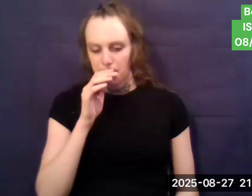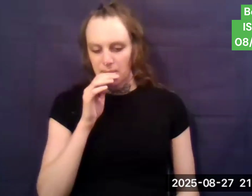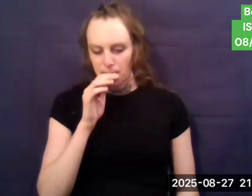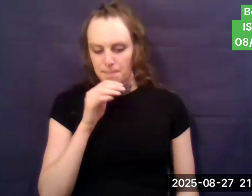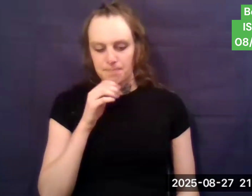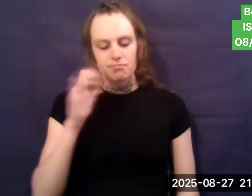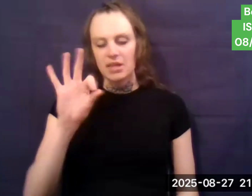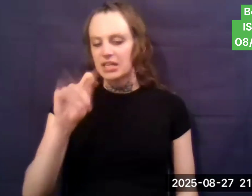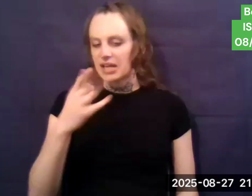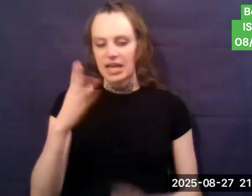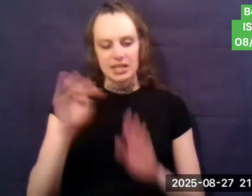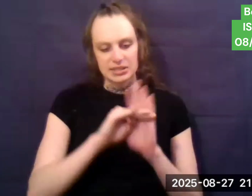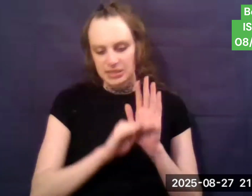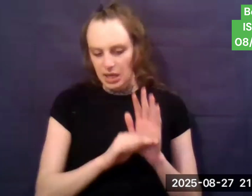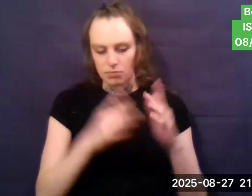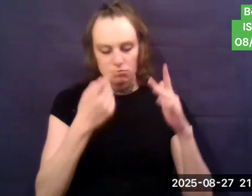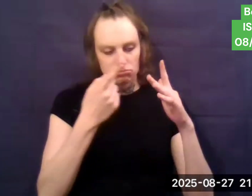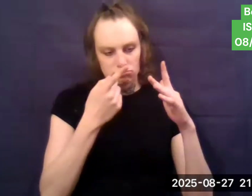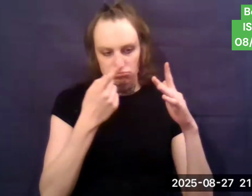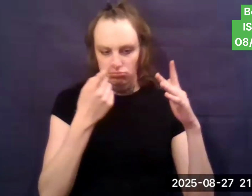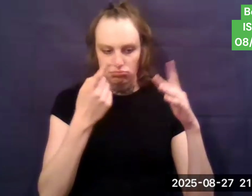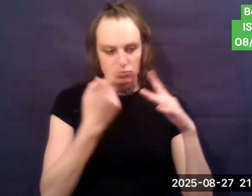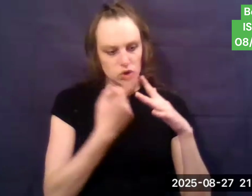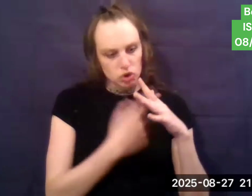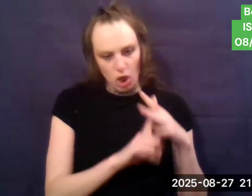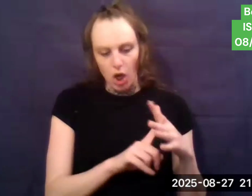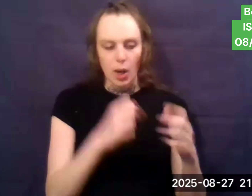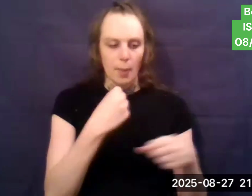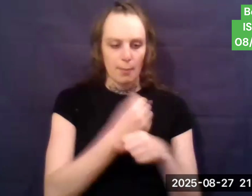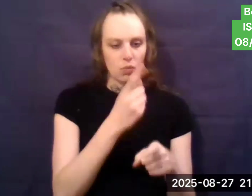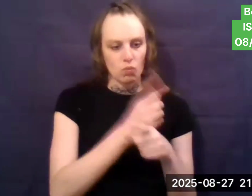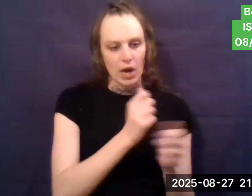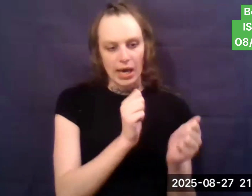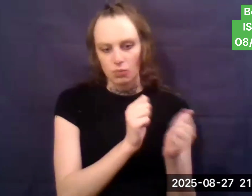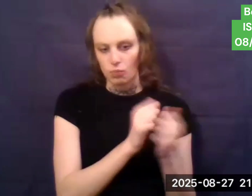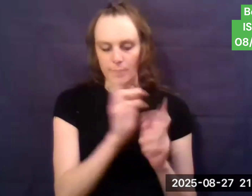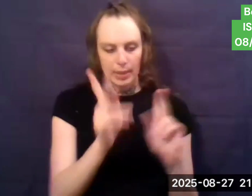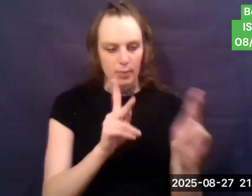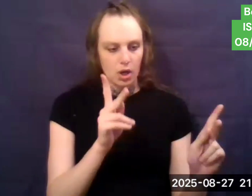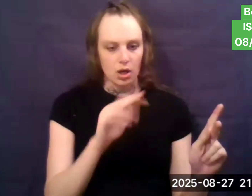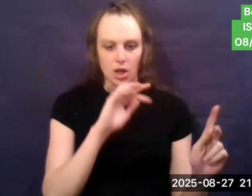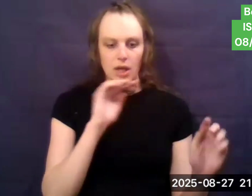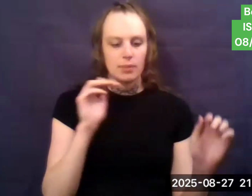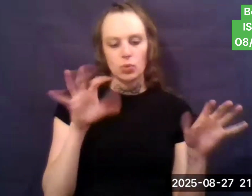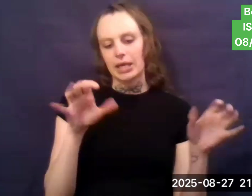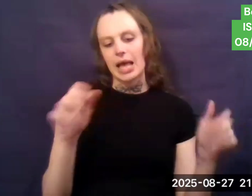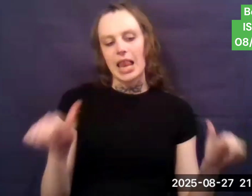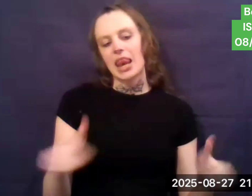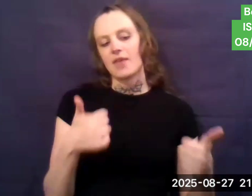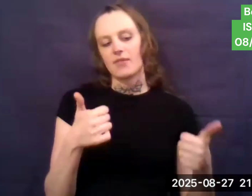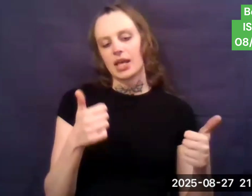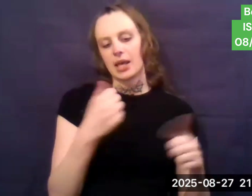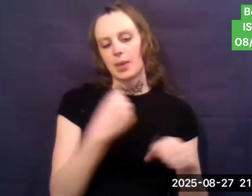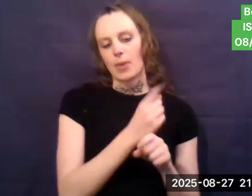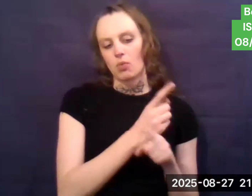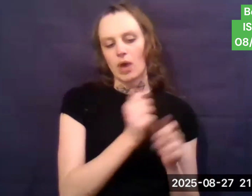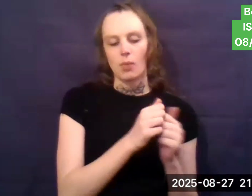amends. I'm doing these living amends to my son and my mom and all of my family and things, because I think that if